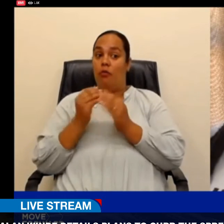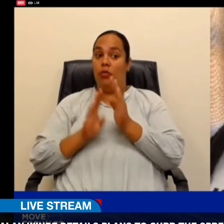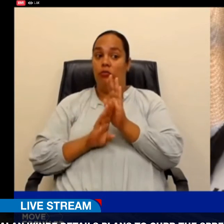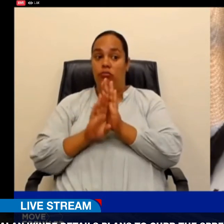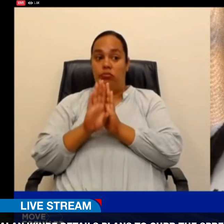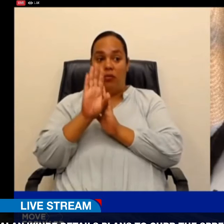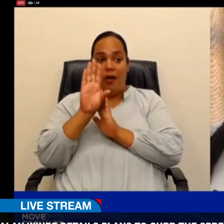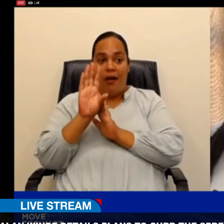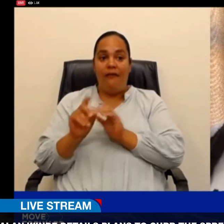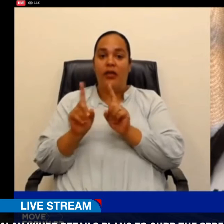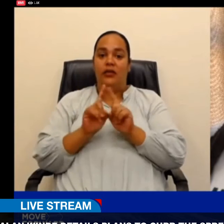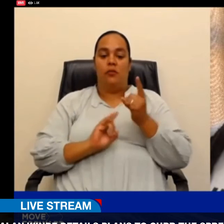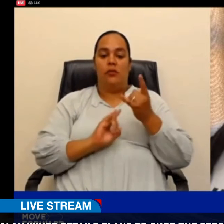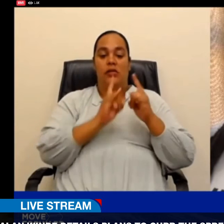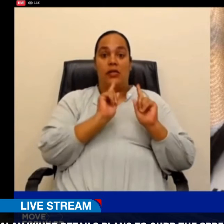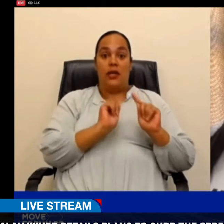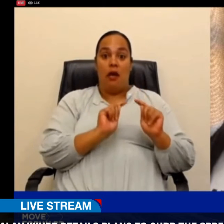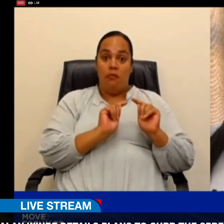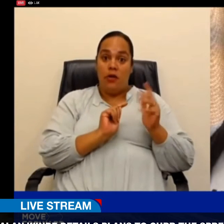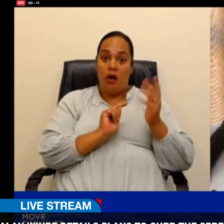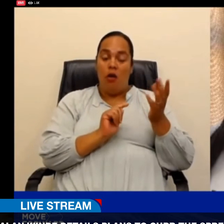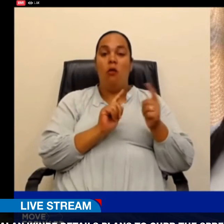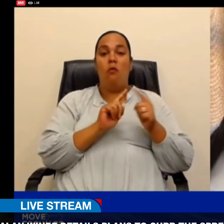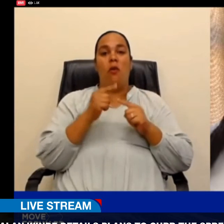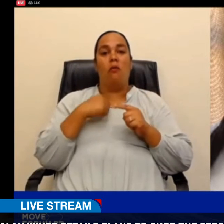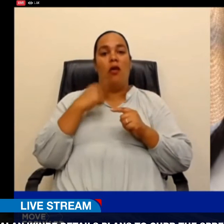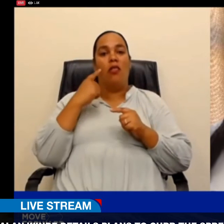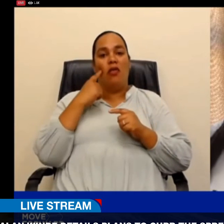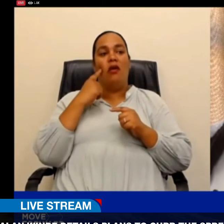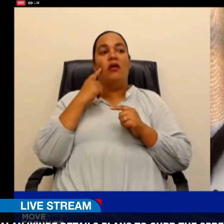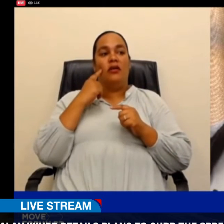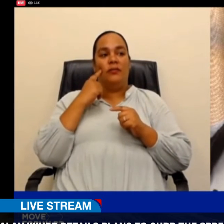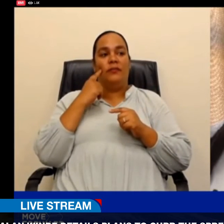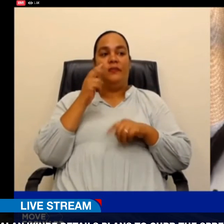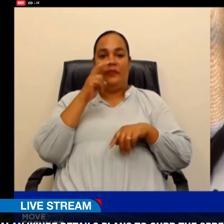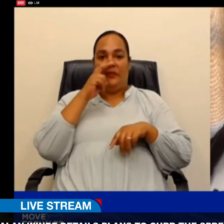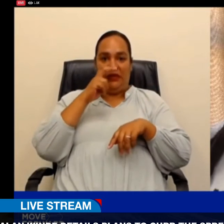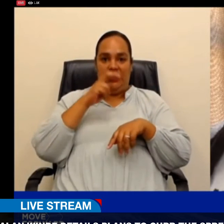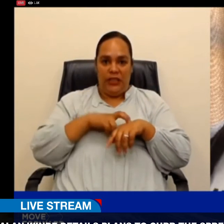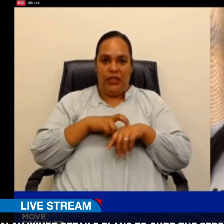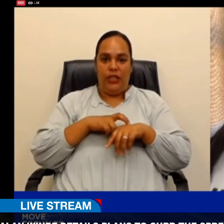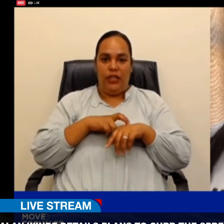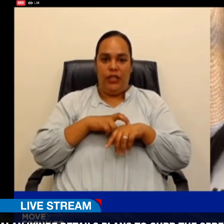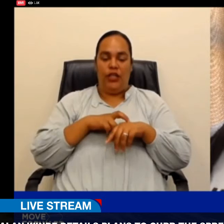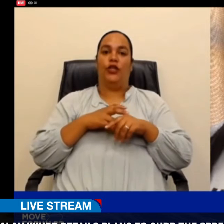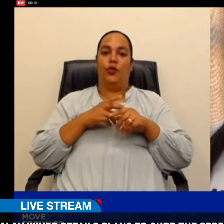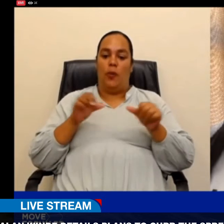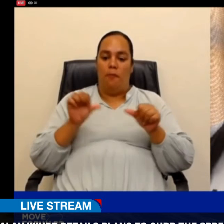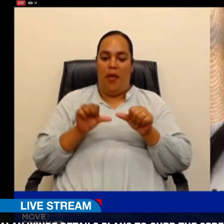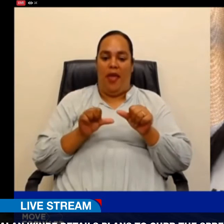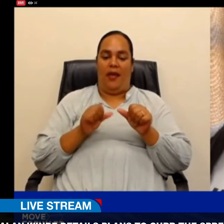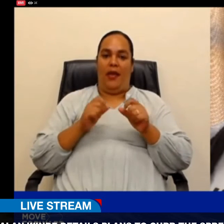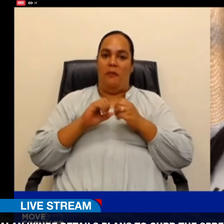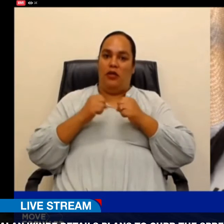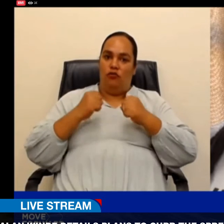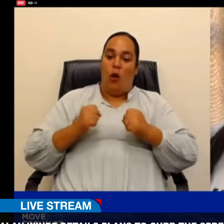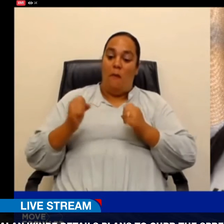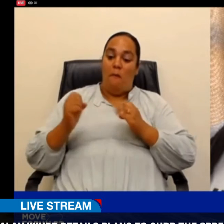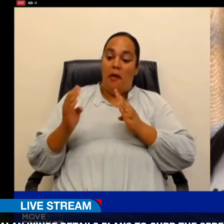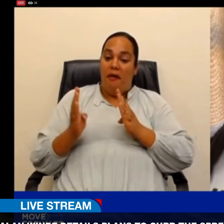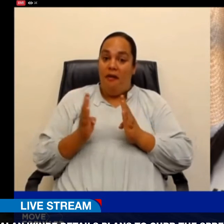also the city of Cape Town. I think I have to reiterate and strengthen that the behavior